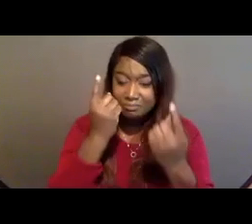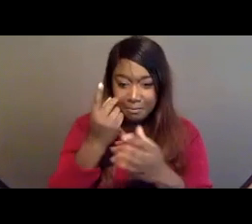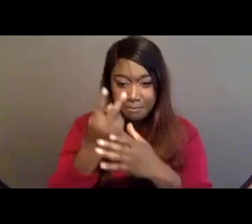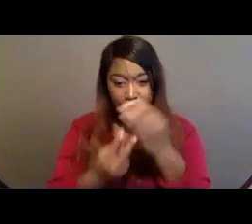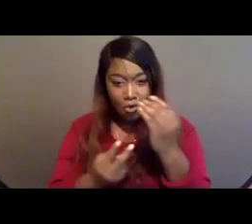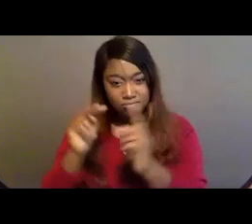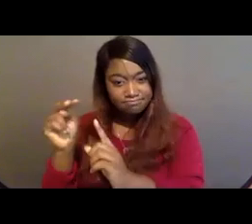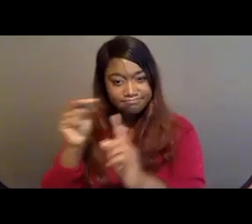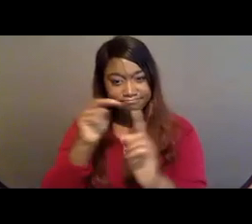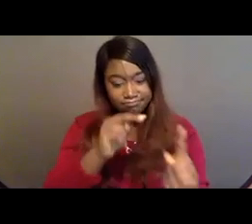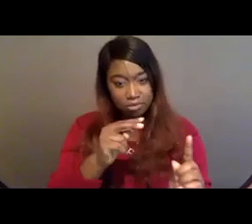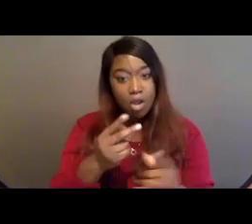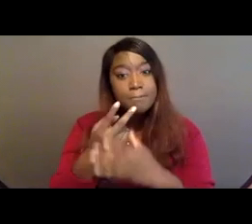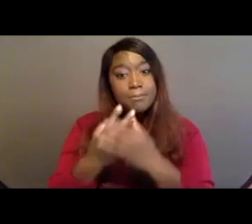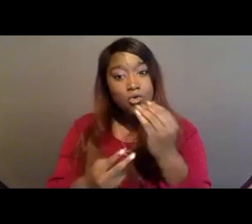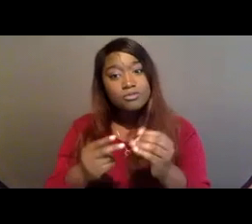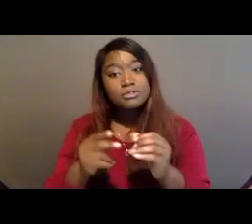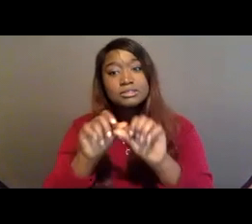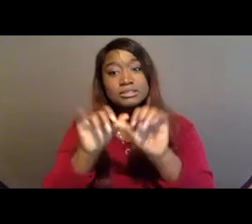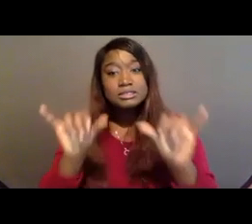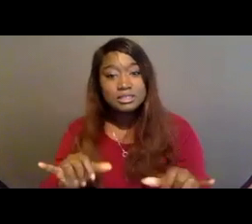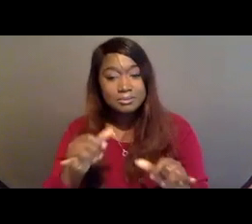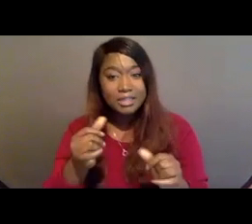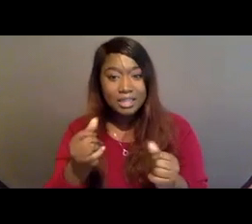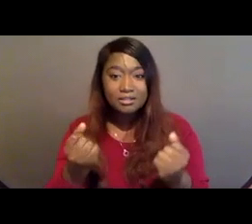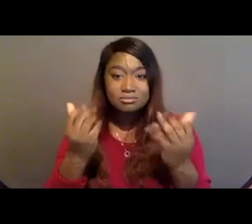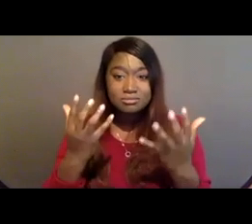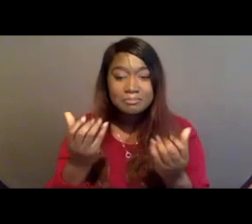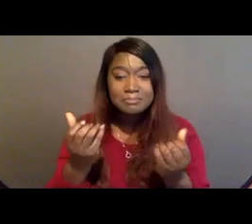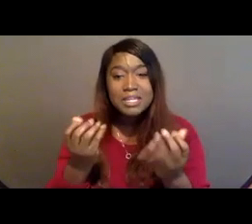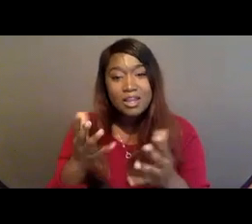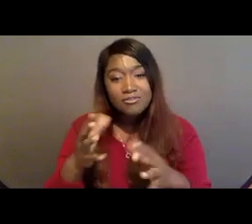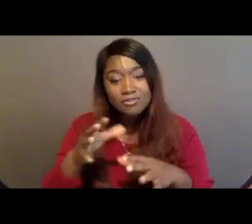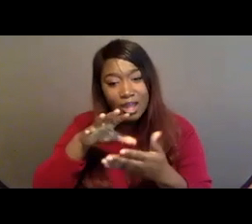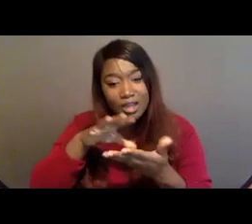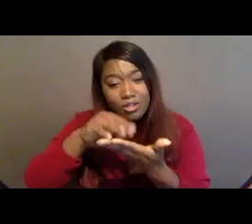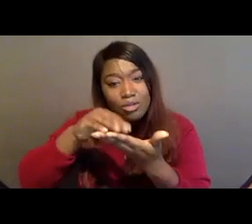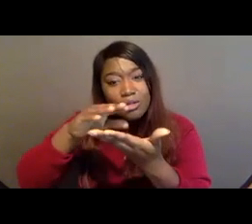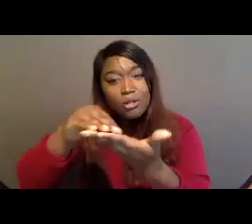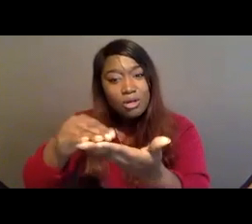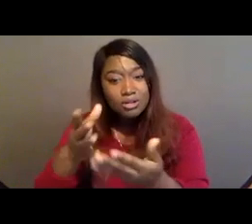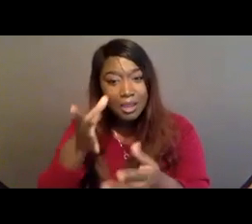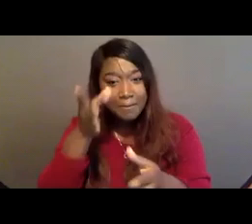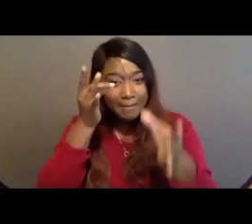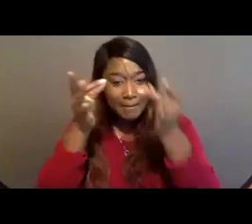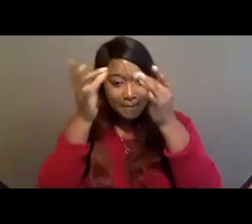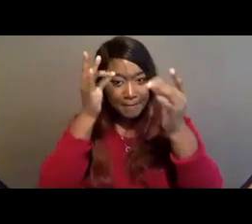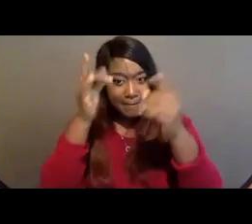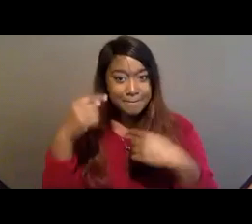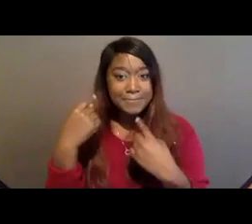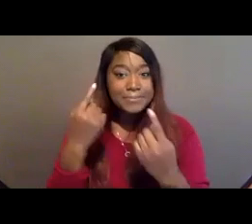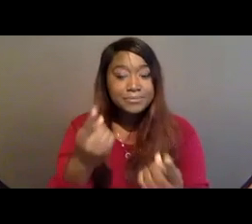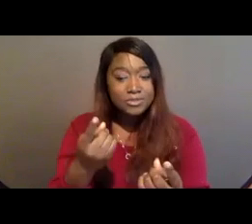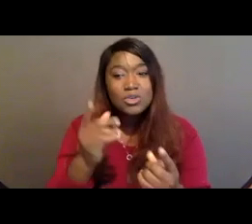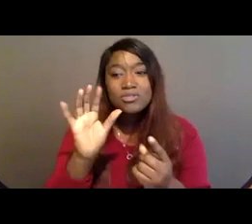systems and riches that have come through. So that's just sort of a little bit of a